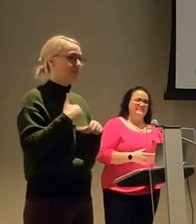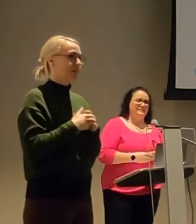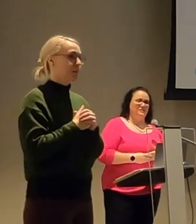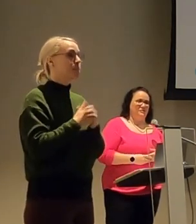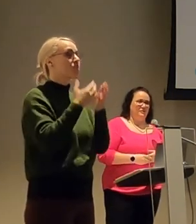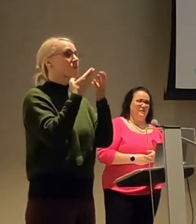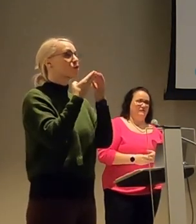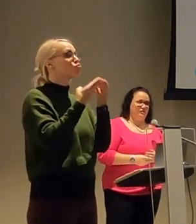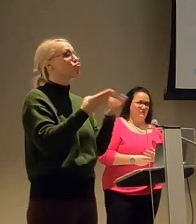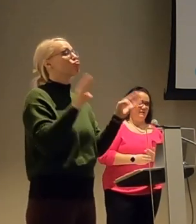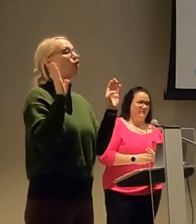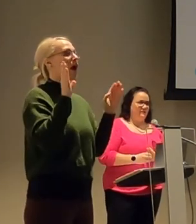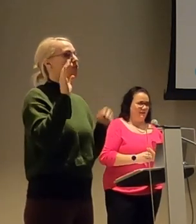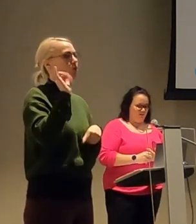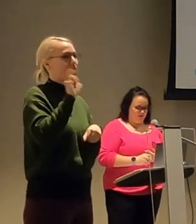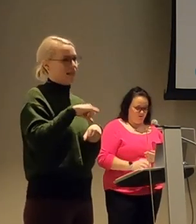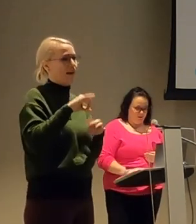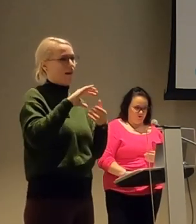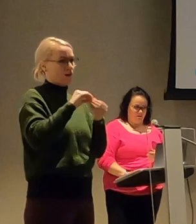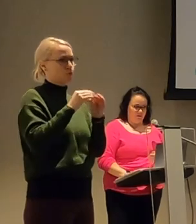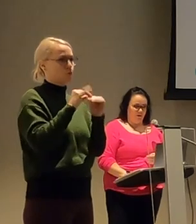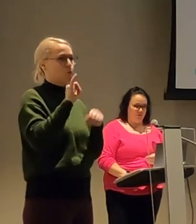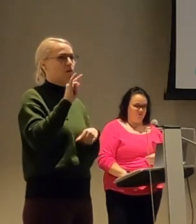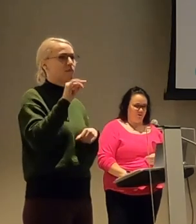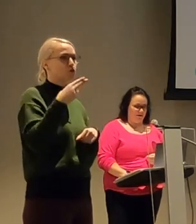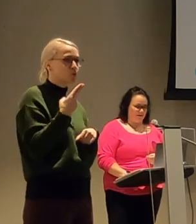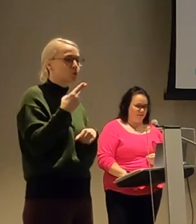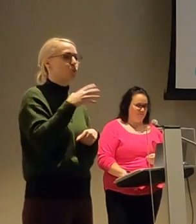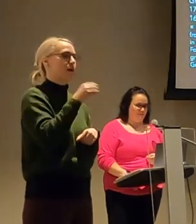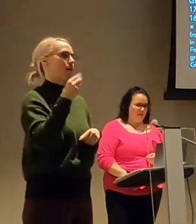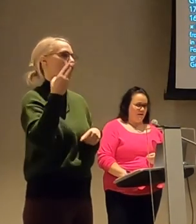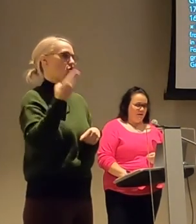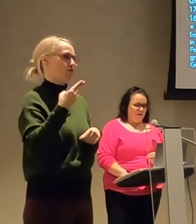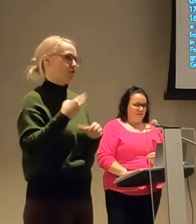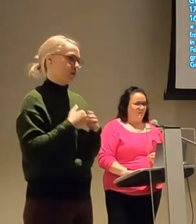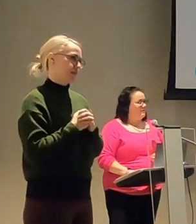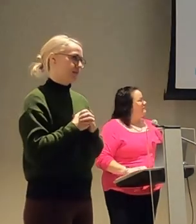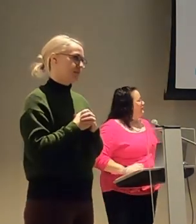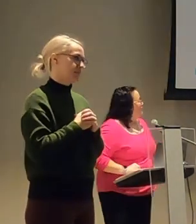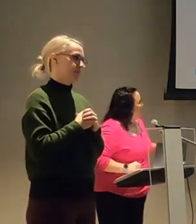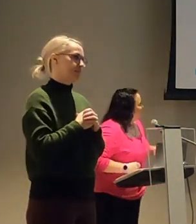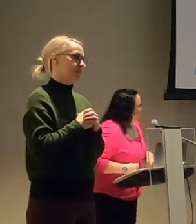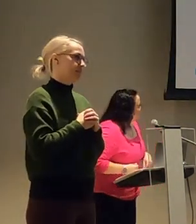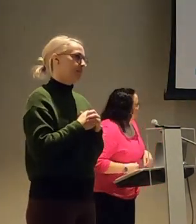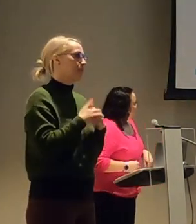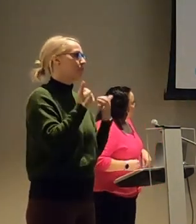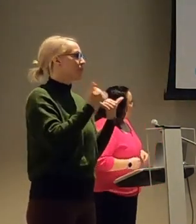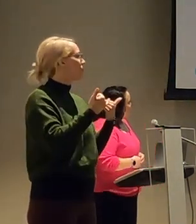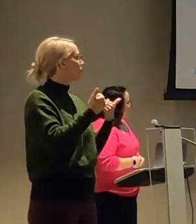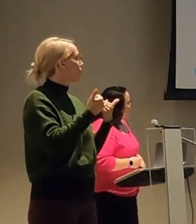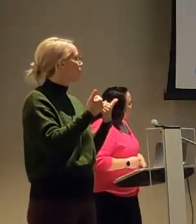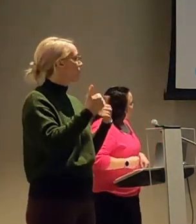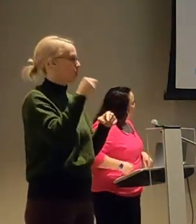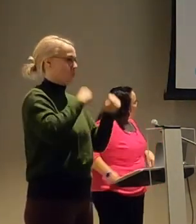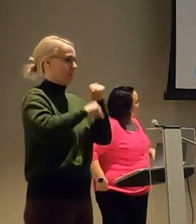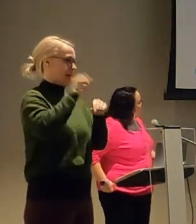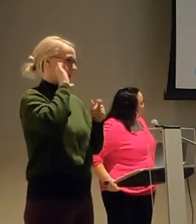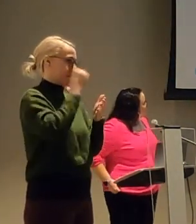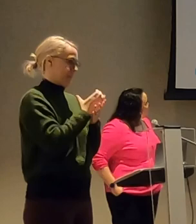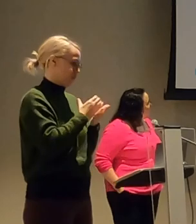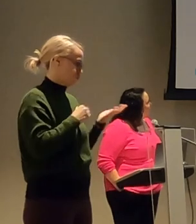general, that is the story of Judith and the story of Judith and Holofernes. Now, I'll go back to this etching really